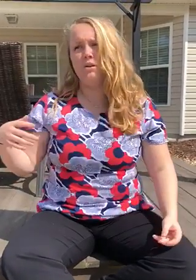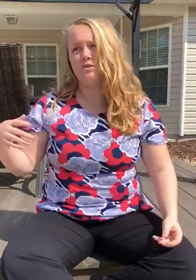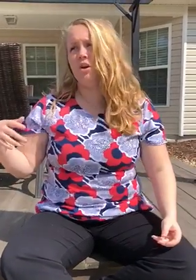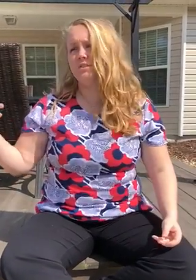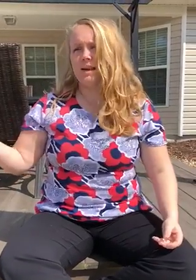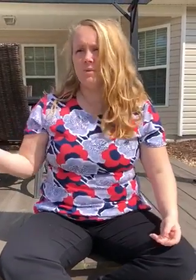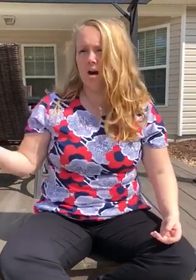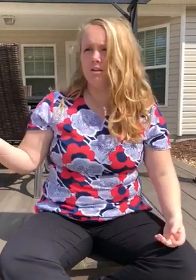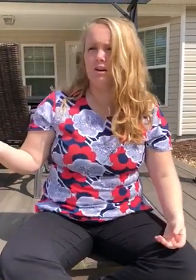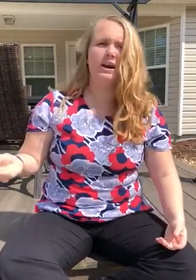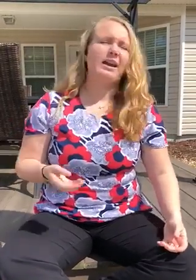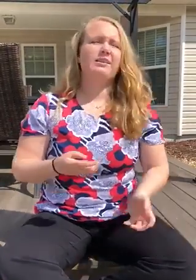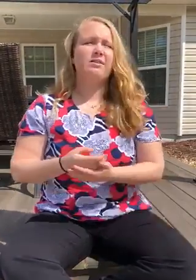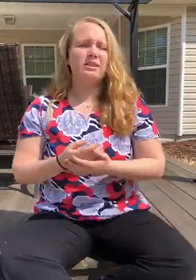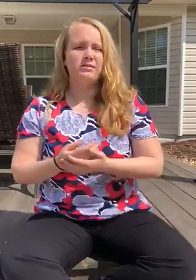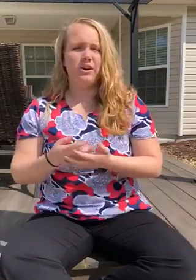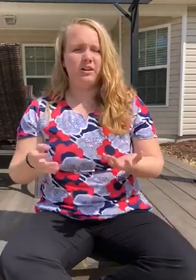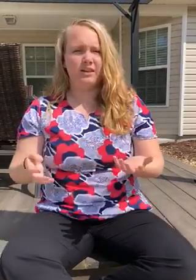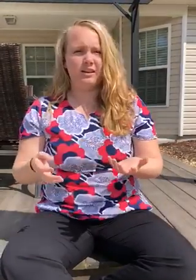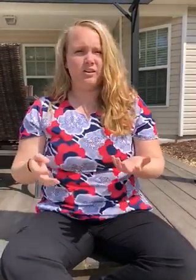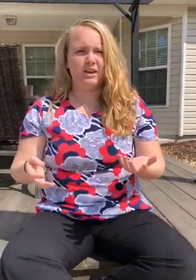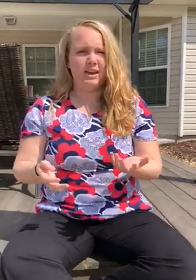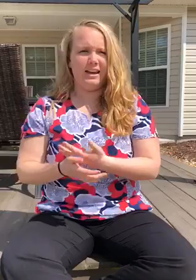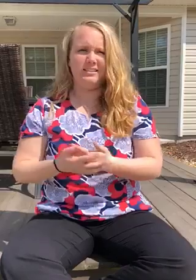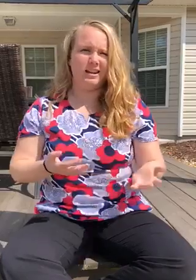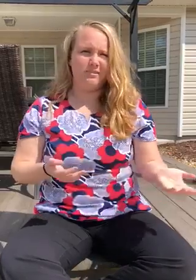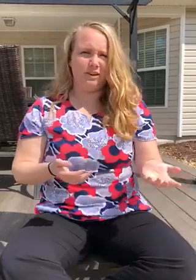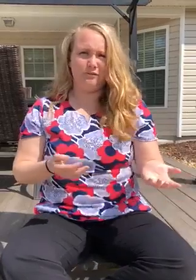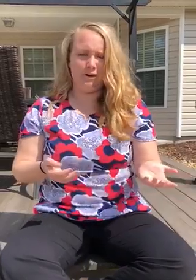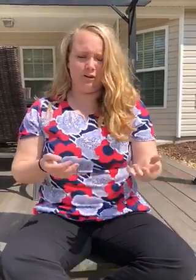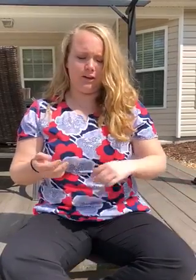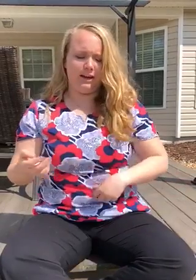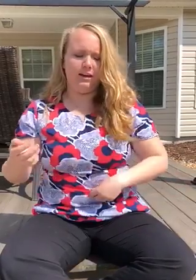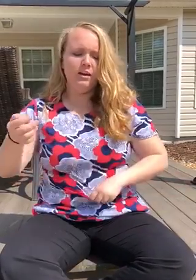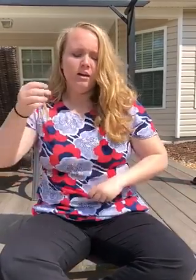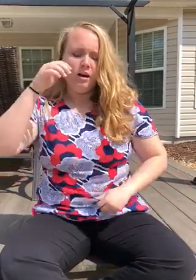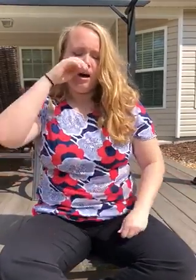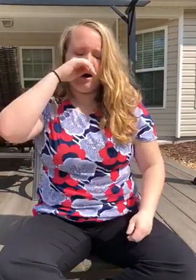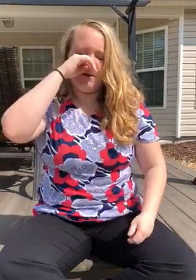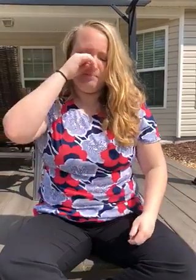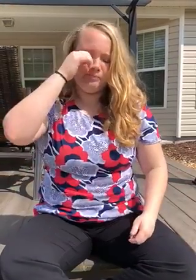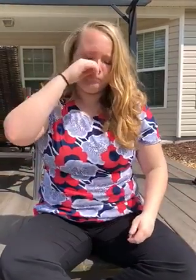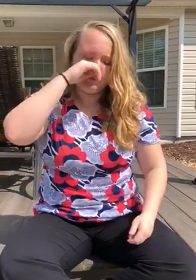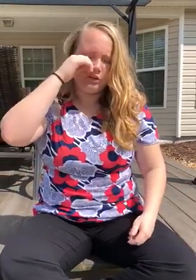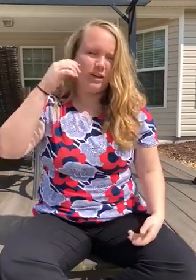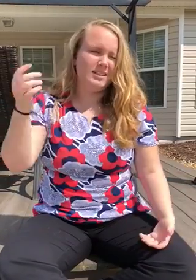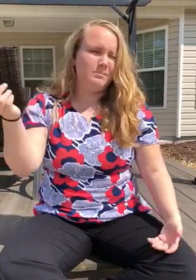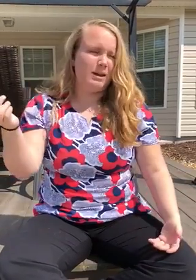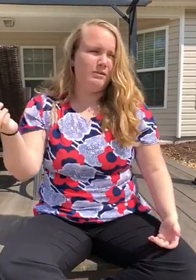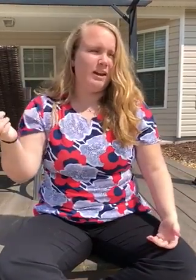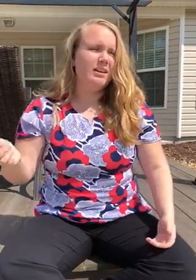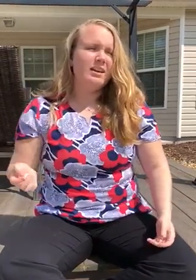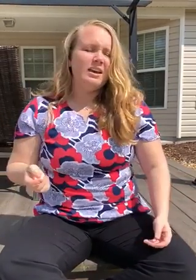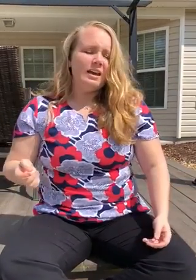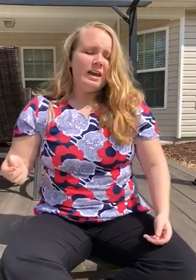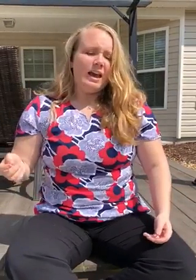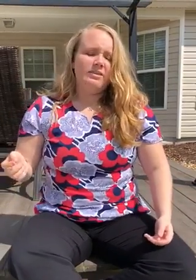are all the same color and everything's very clean looking and it's not very fun looking. So that's a benefit. And